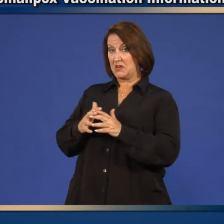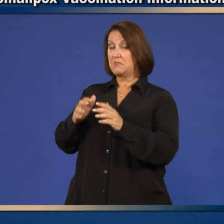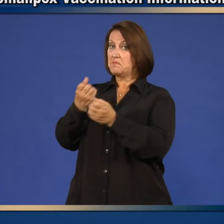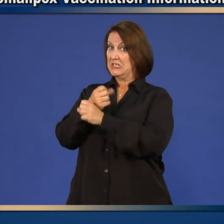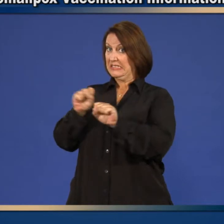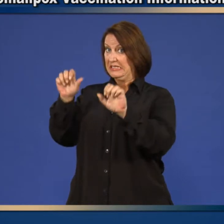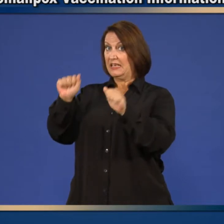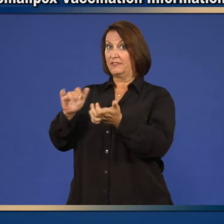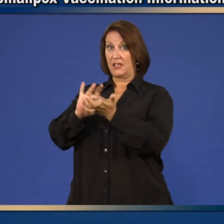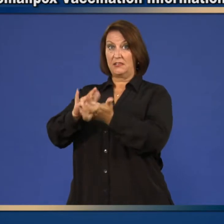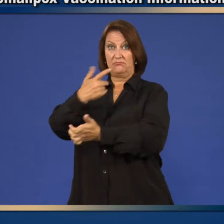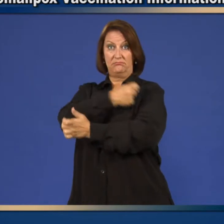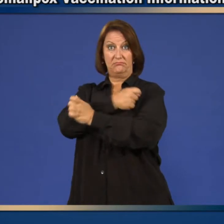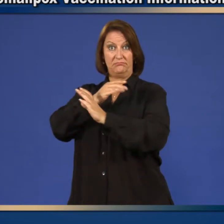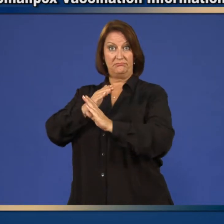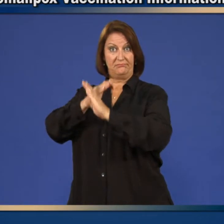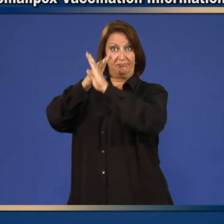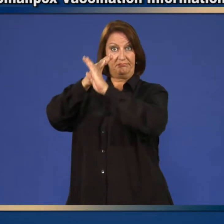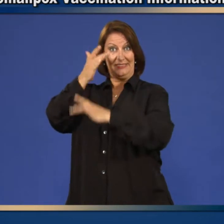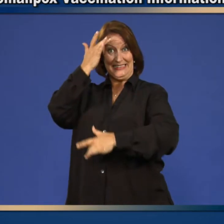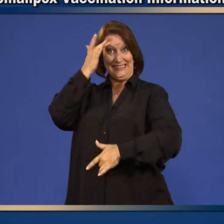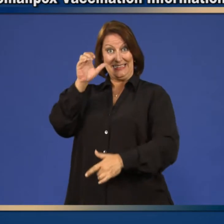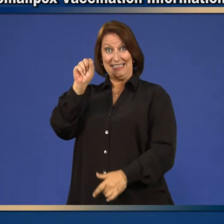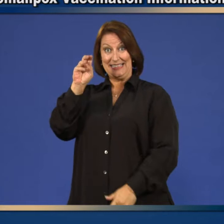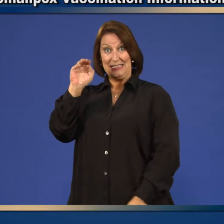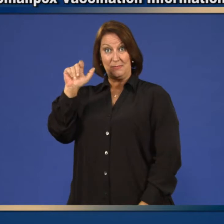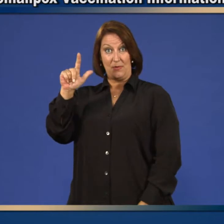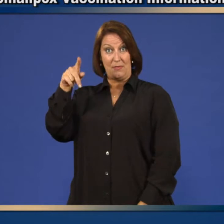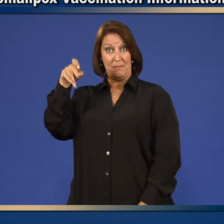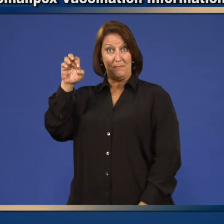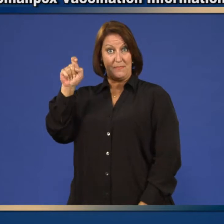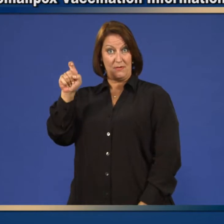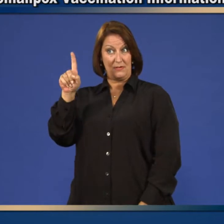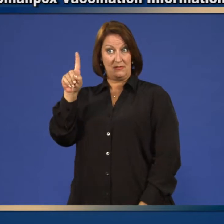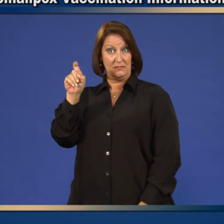Should pregnant women receive the smallpox vaccine?